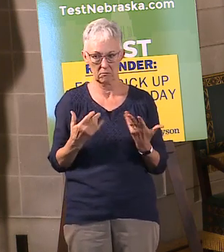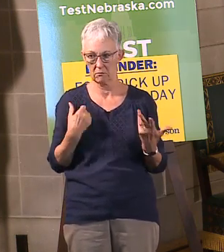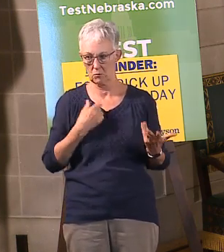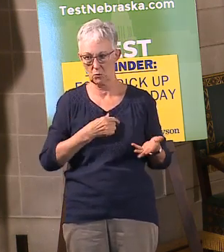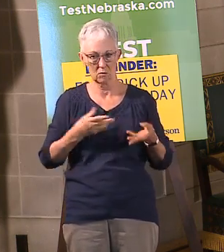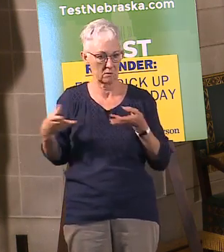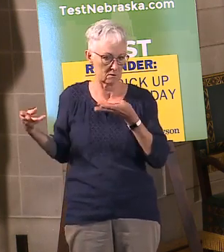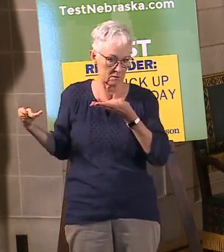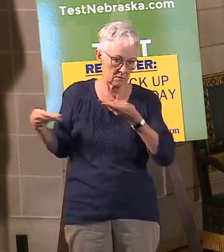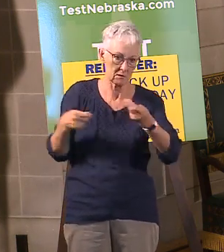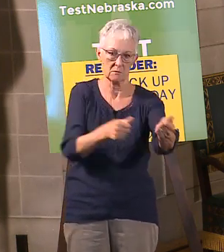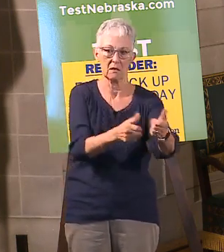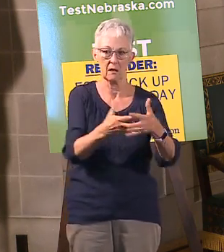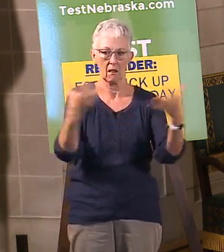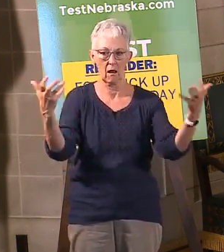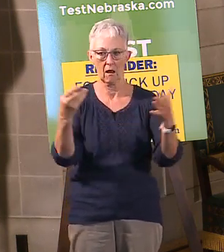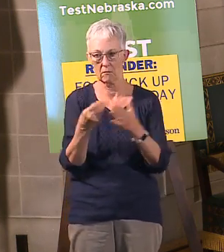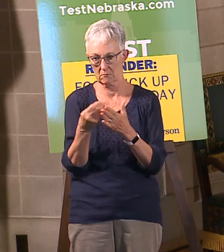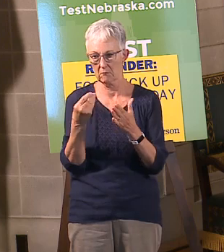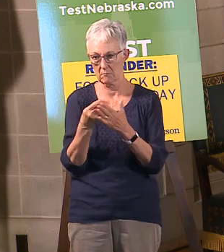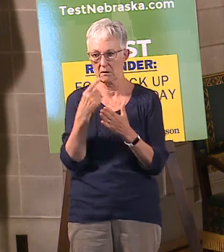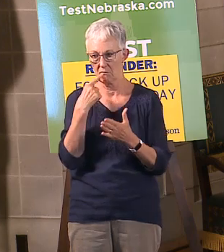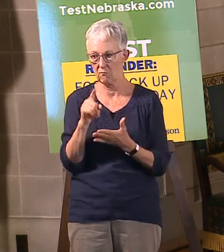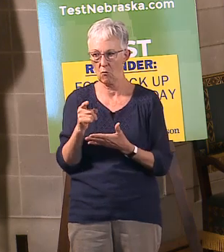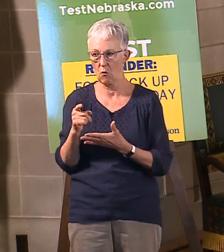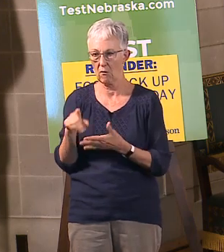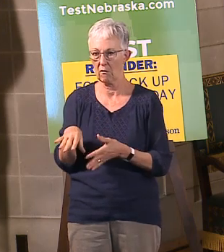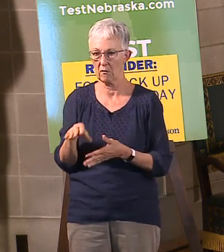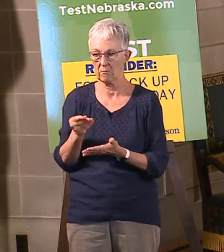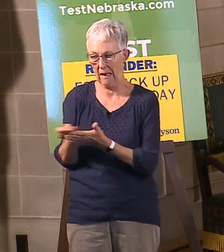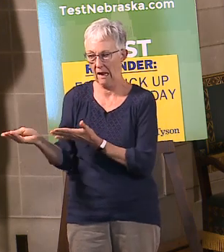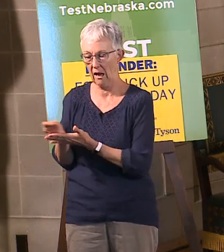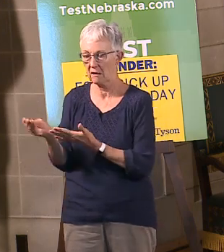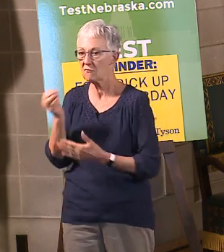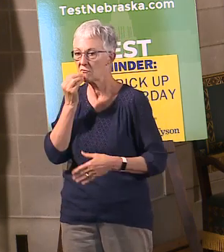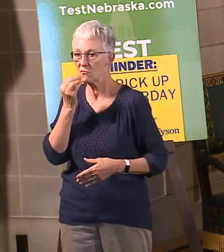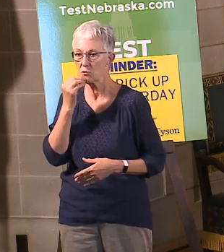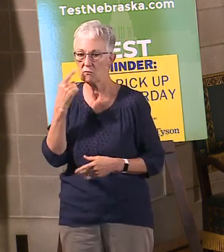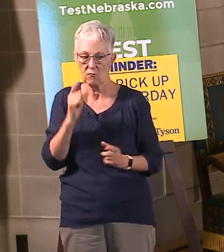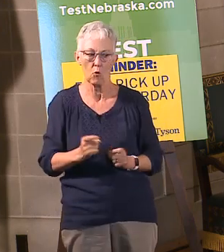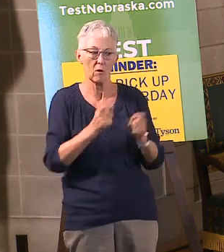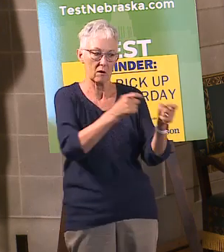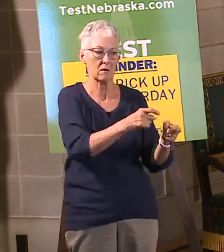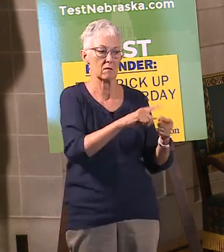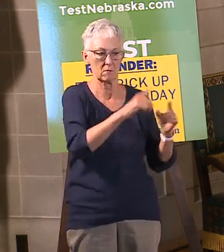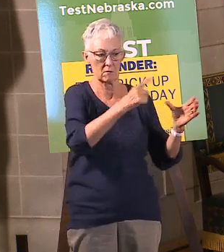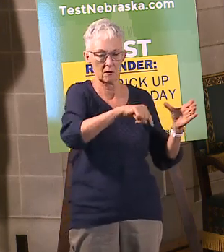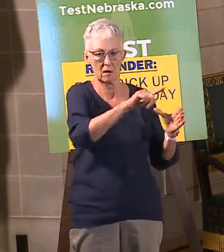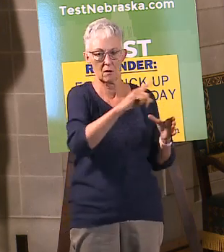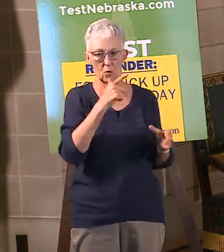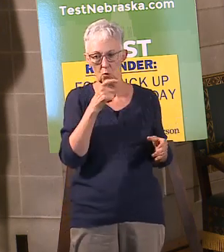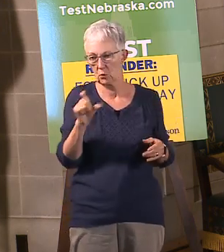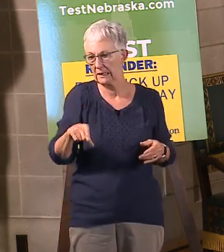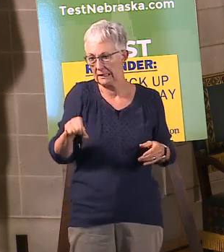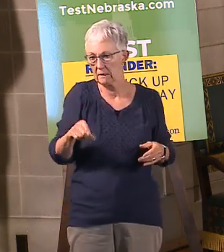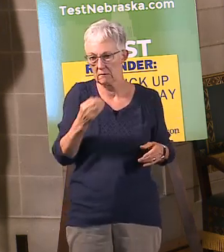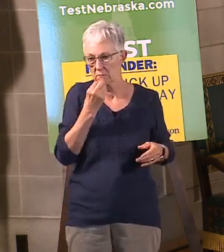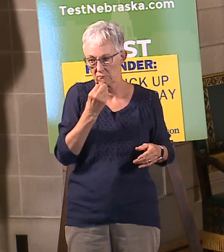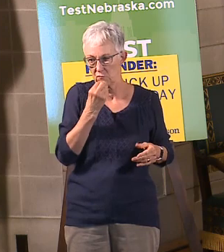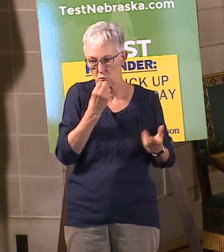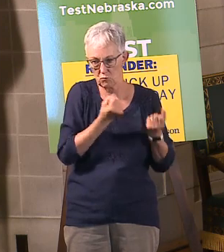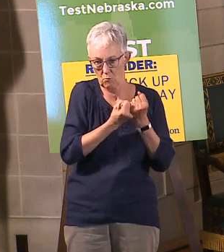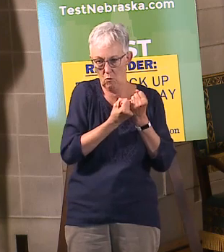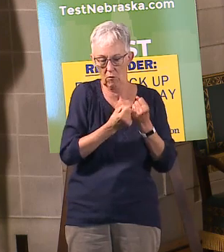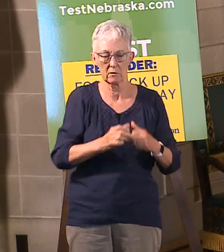that they're meeting the needs on a monthly basis, and your monetary donations will go a long way. And I'll also ask, while